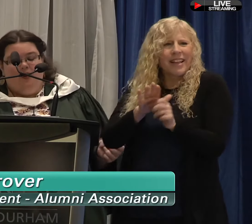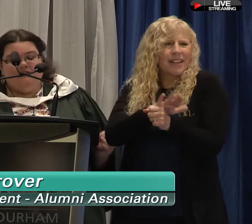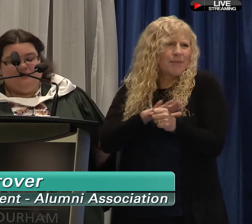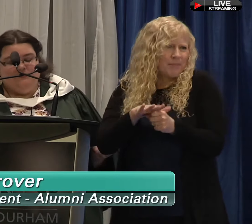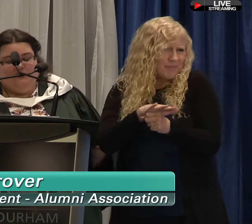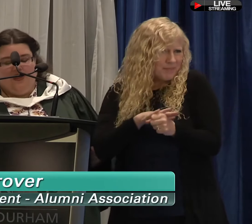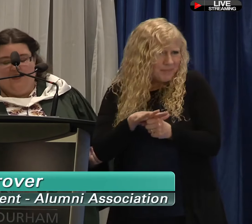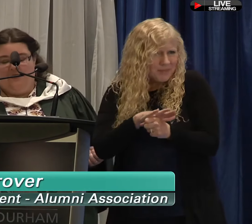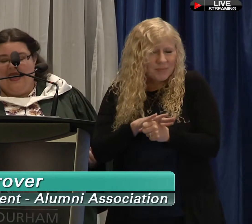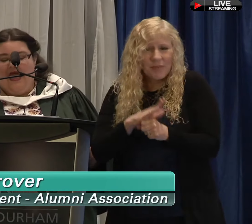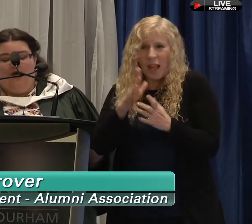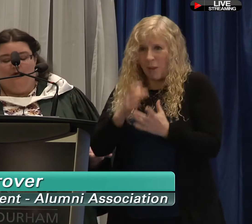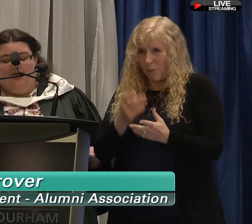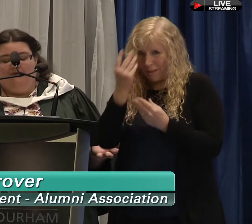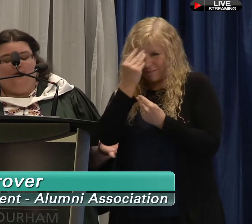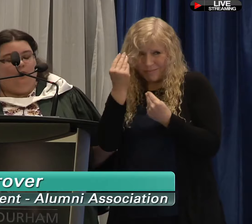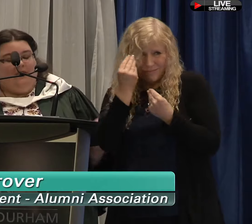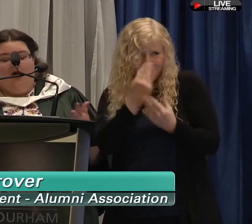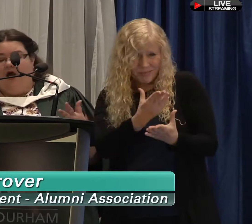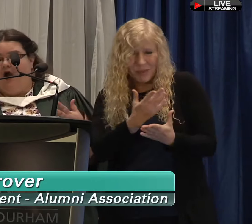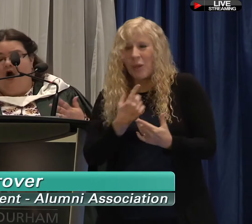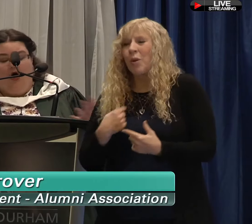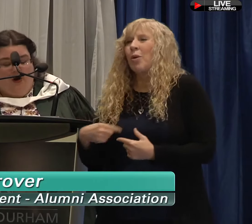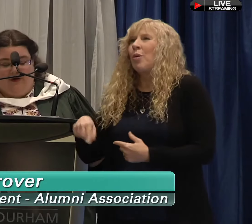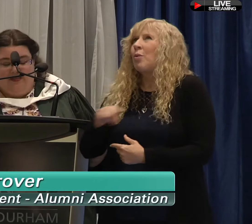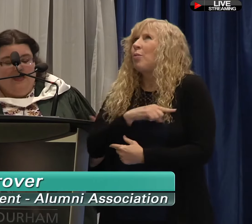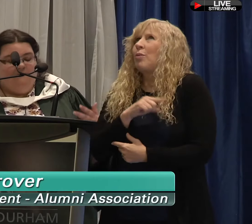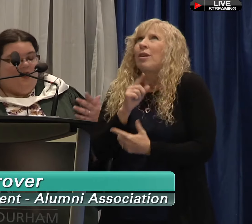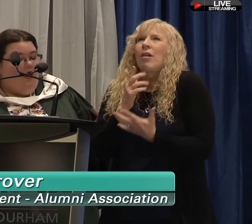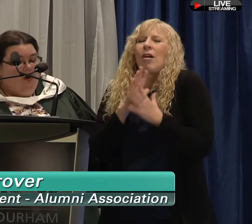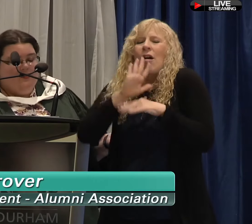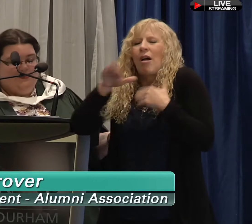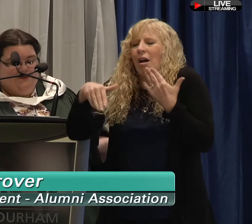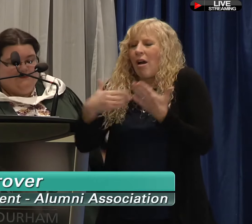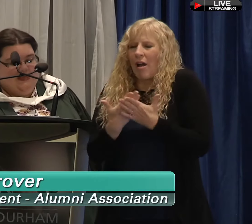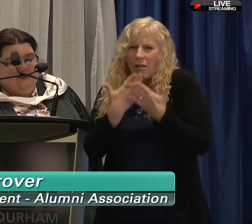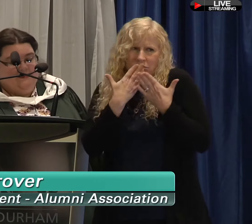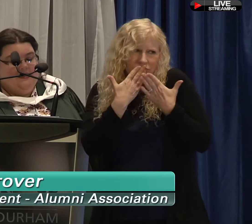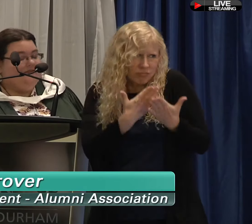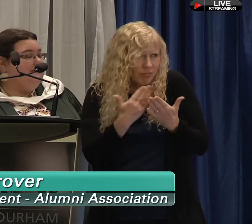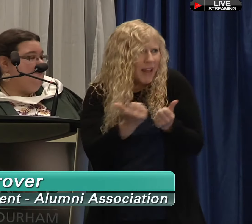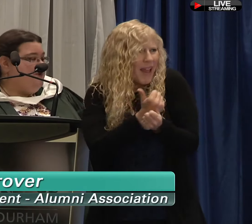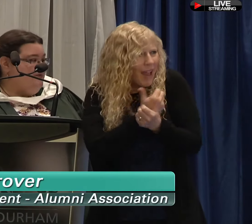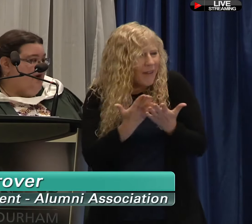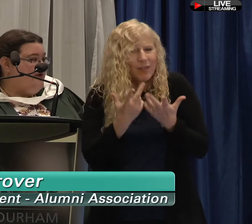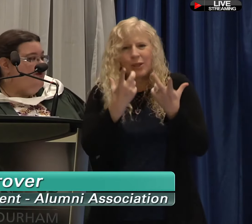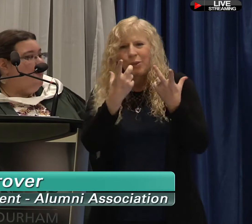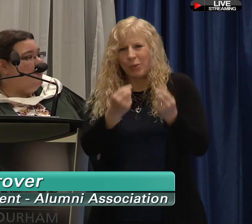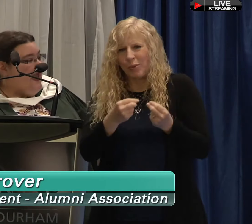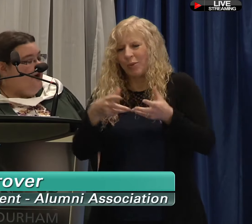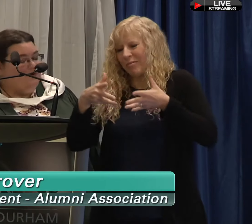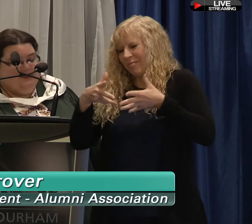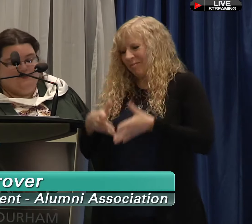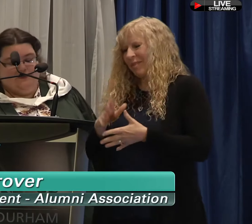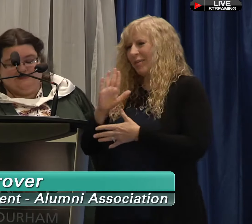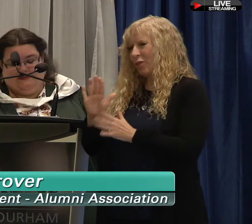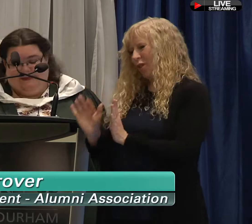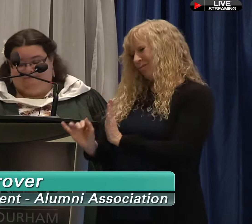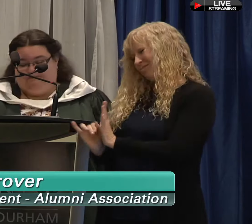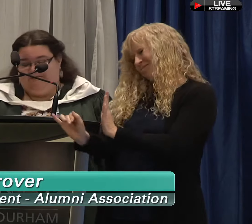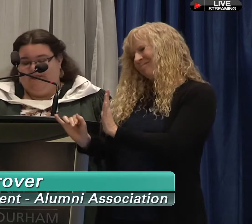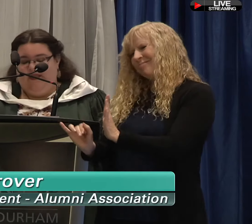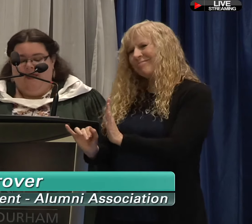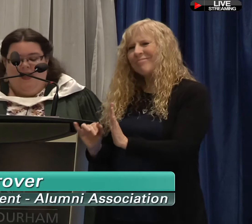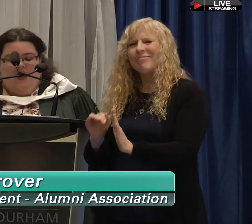I want you to know how grateful we are all for all that you've done to leave your mark on our